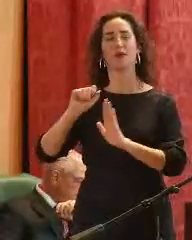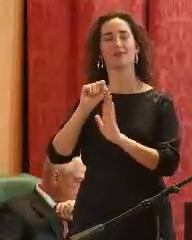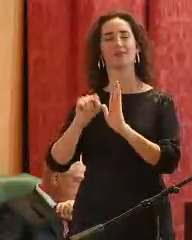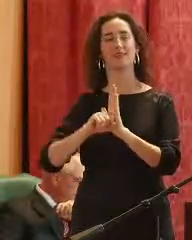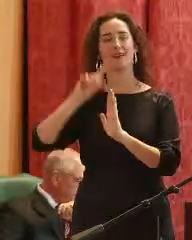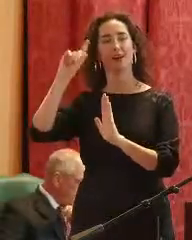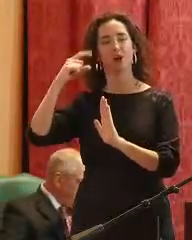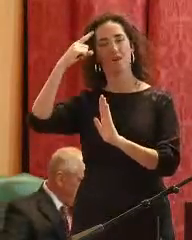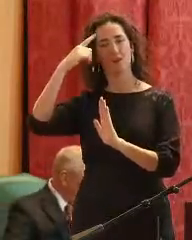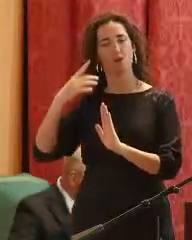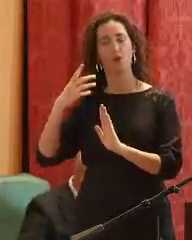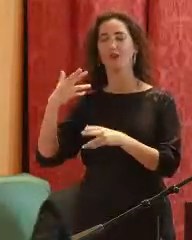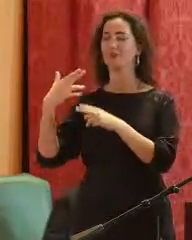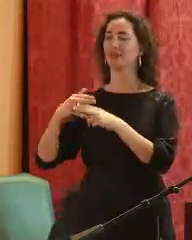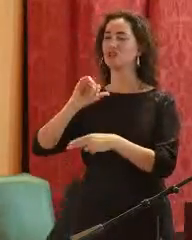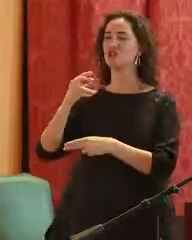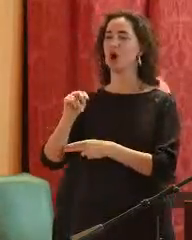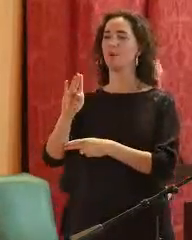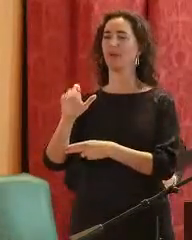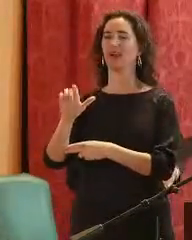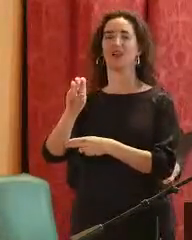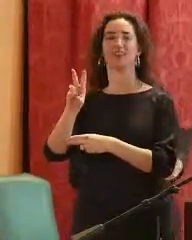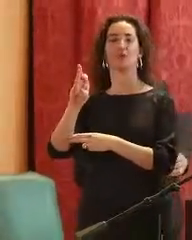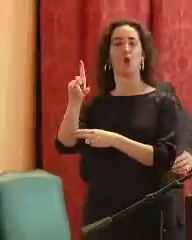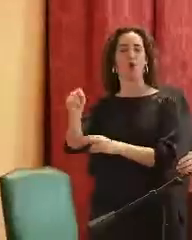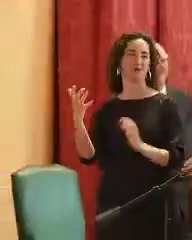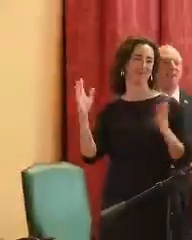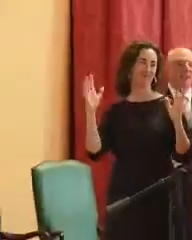state, Governor John Bel Edwards.